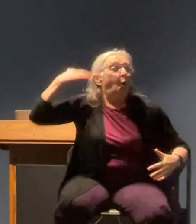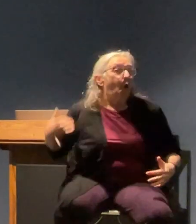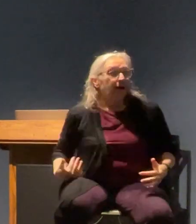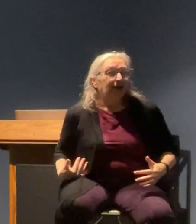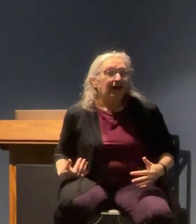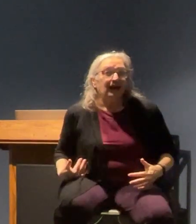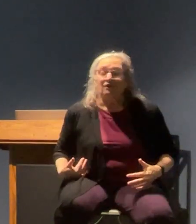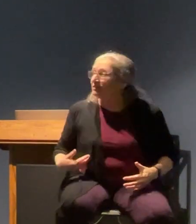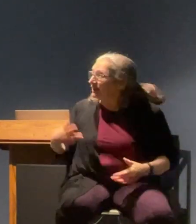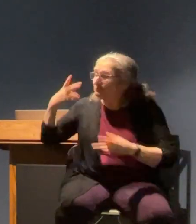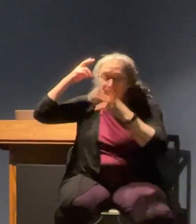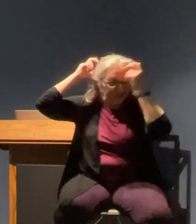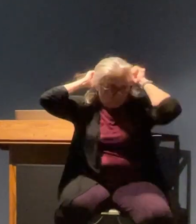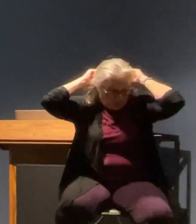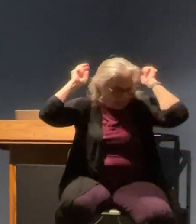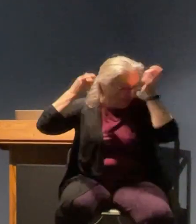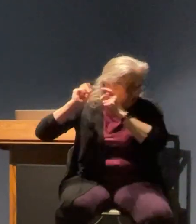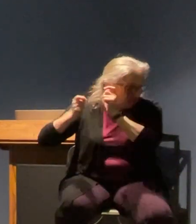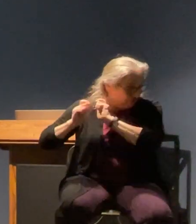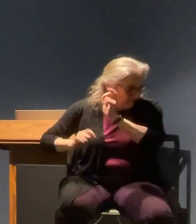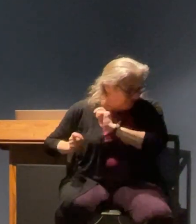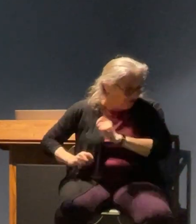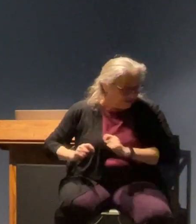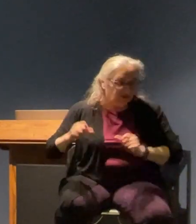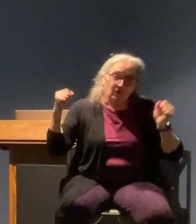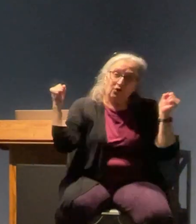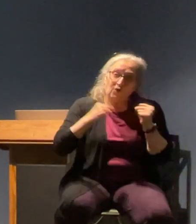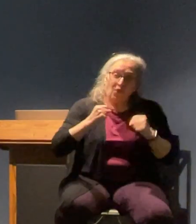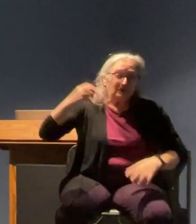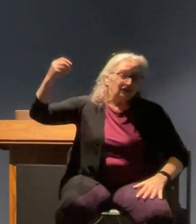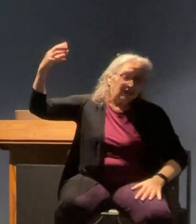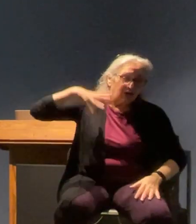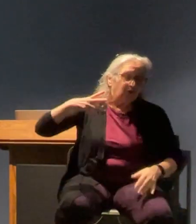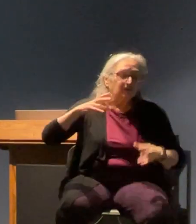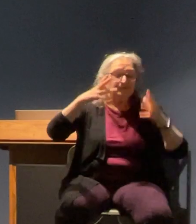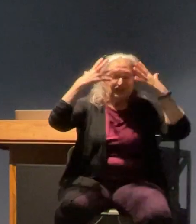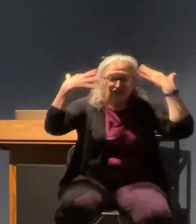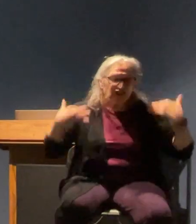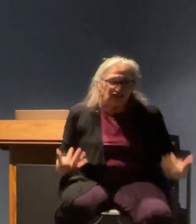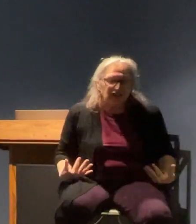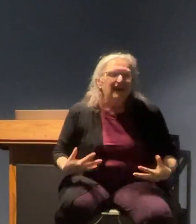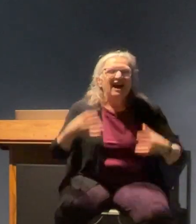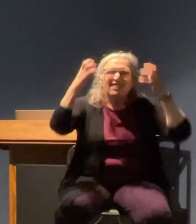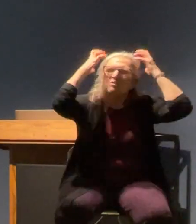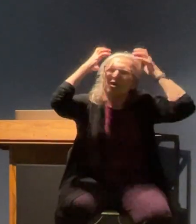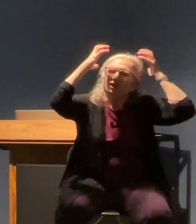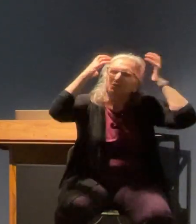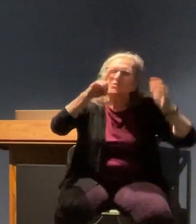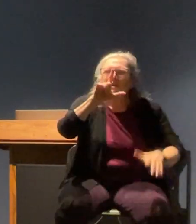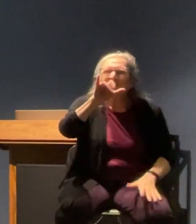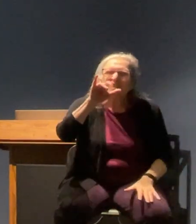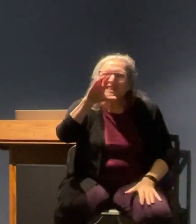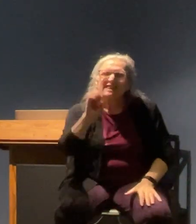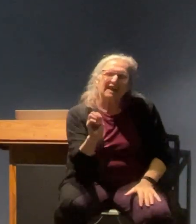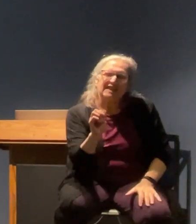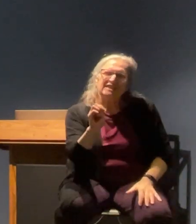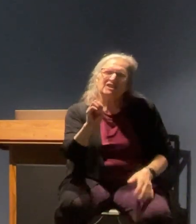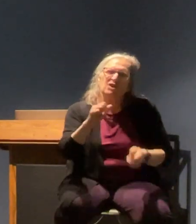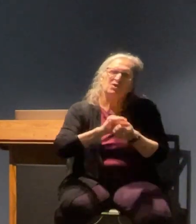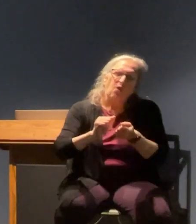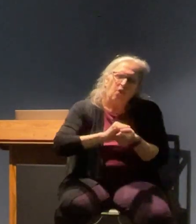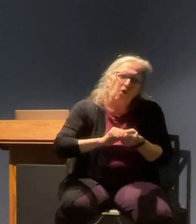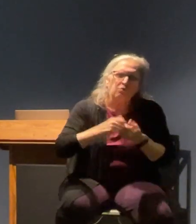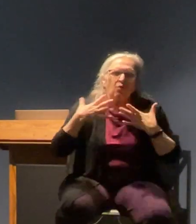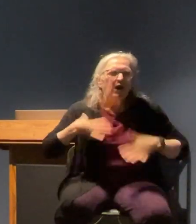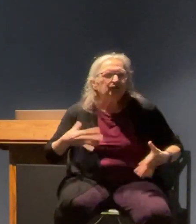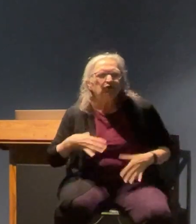over here taking my braids out during this process to go under this cold shower so that they can put the light soap and wash me. They're trying to cleanse, right, the body. They're